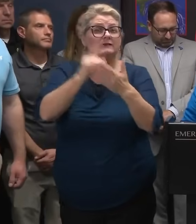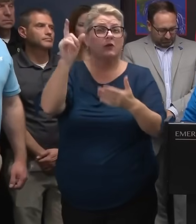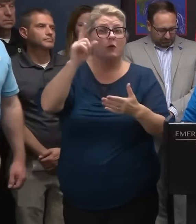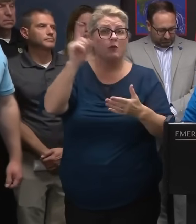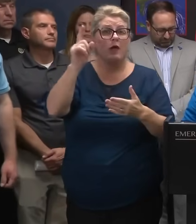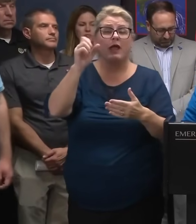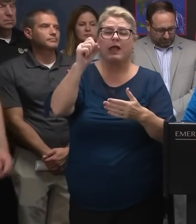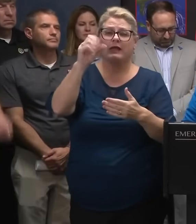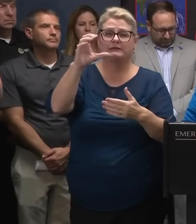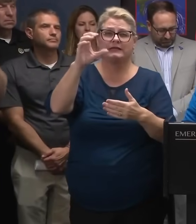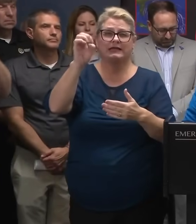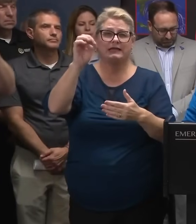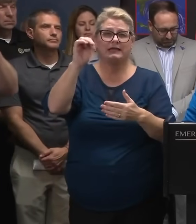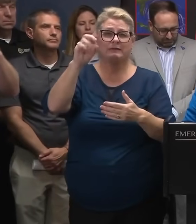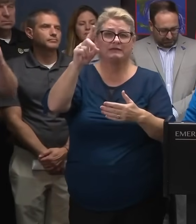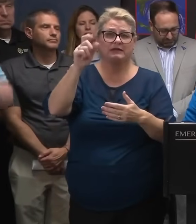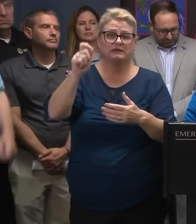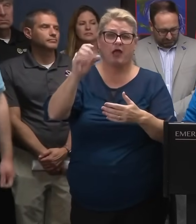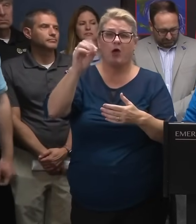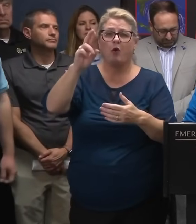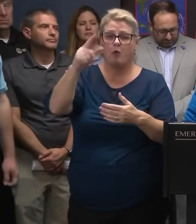at